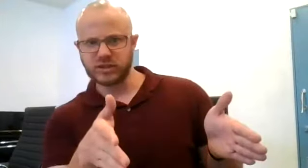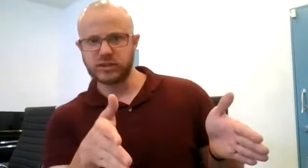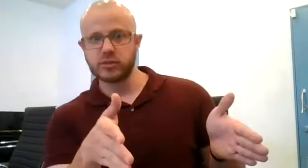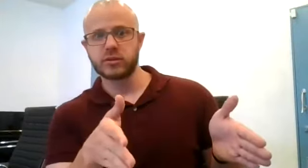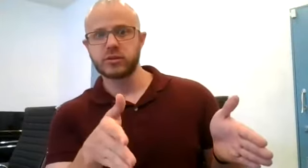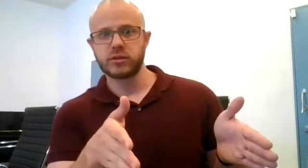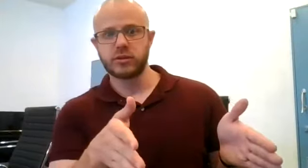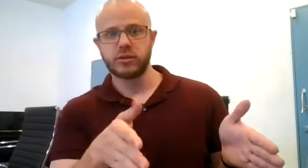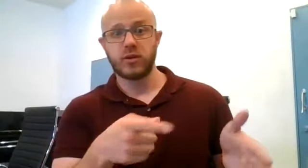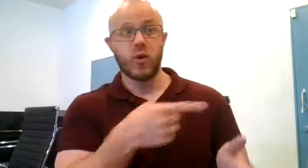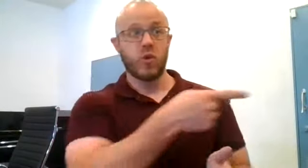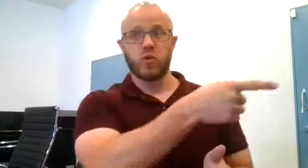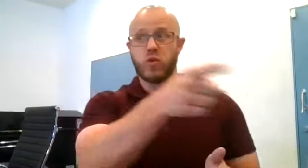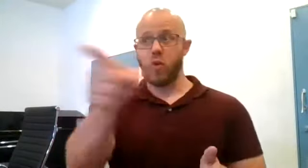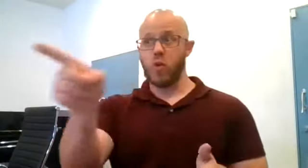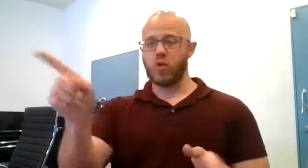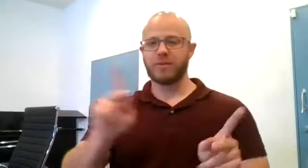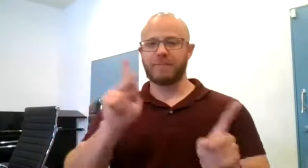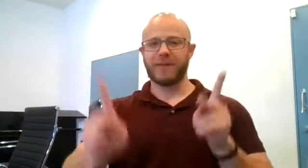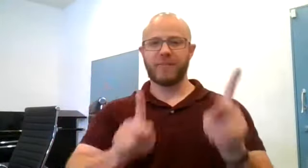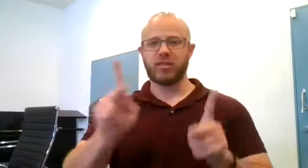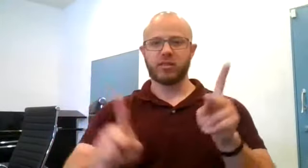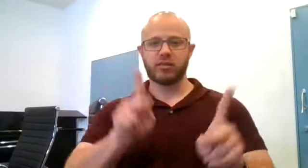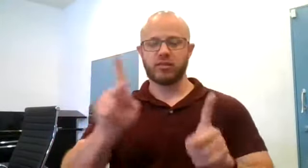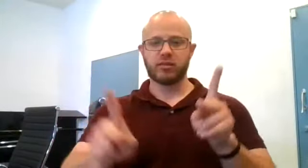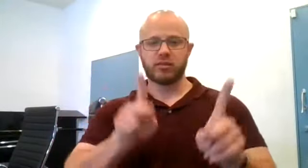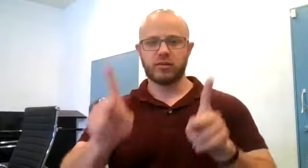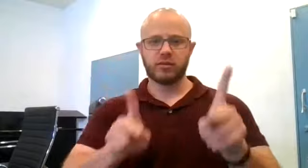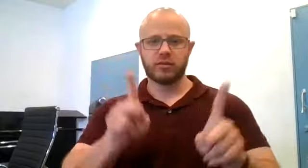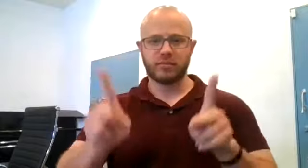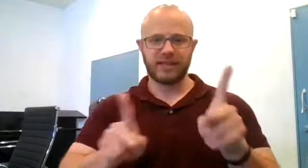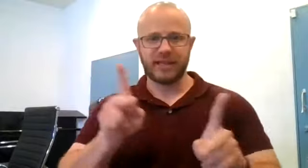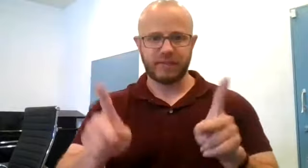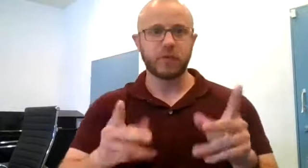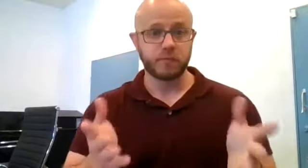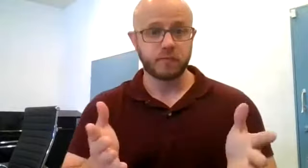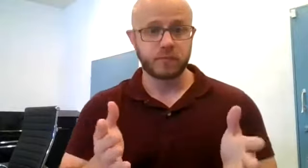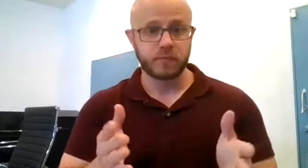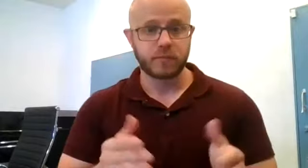person, meaning over there, that person, or those people.